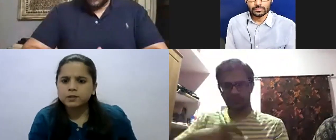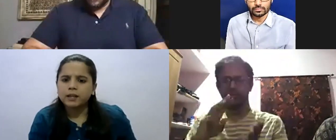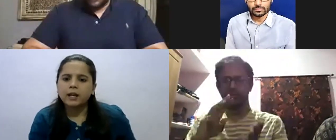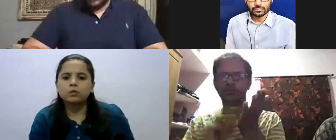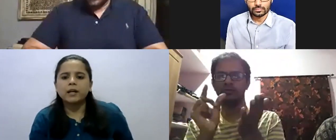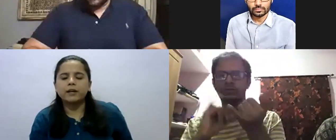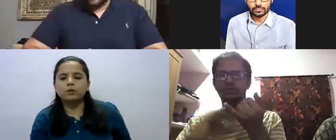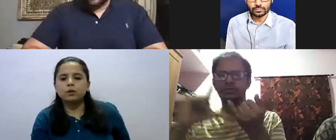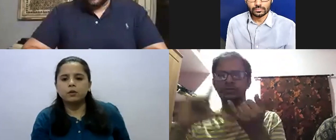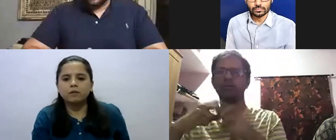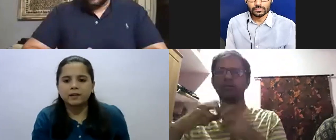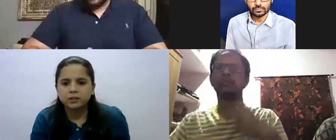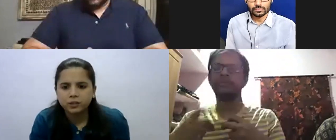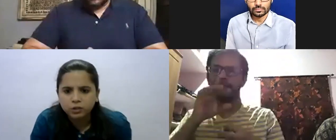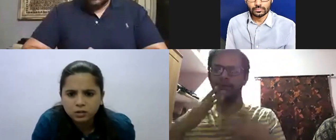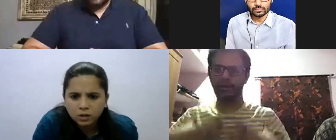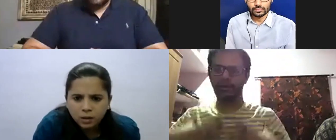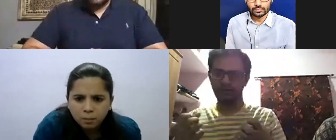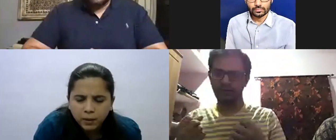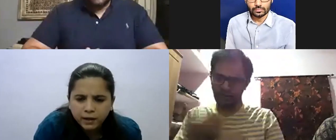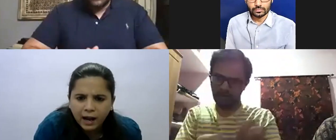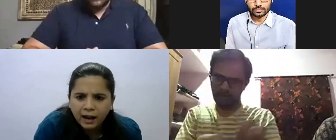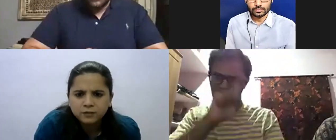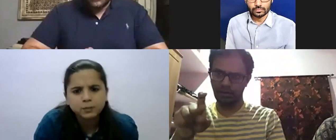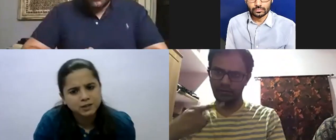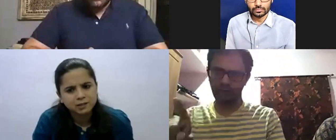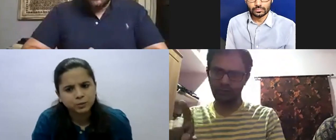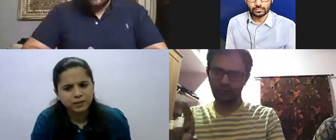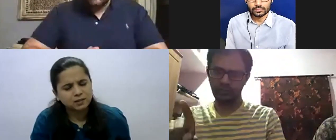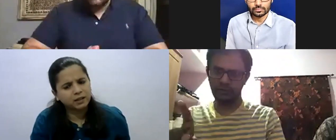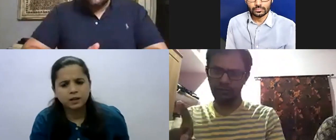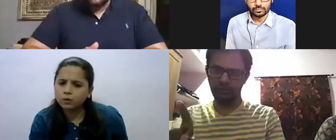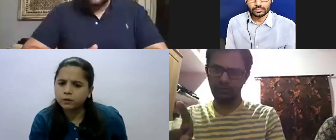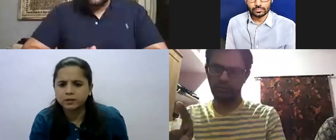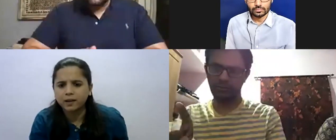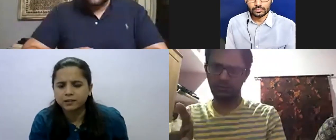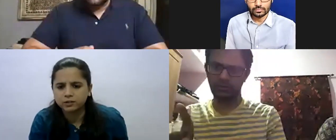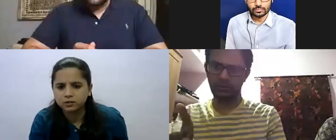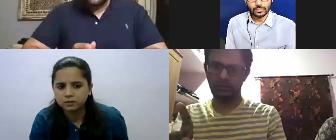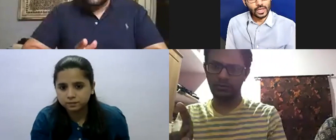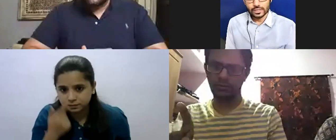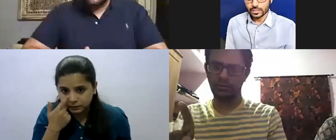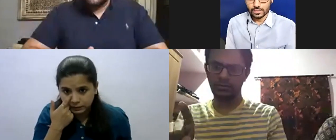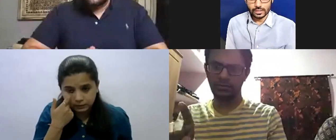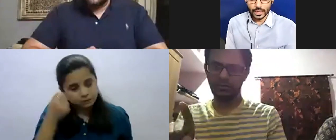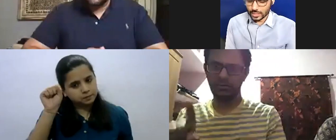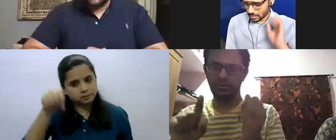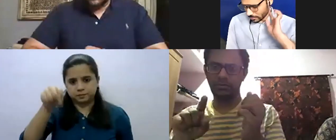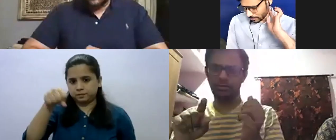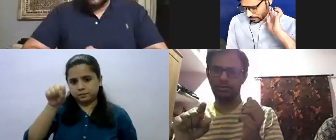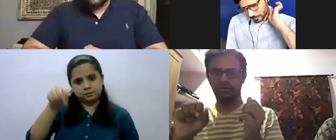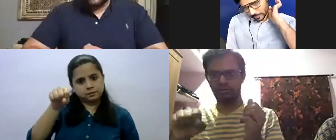So he's saying, I would like to go for a vaccination, but I have some muscle pains. Can I go for the vaccination? Yes.